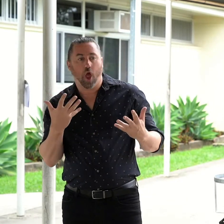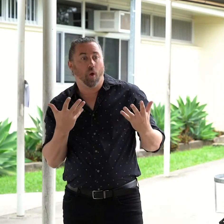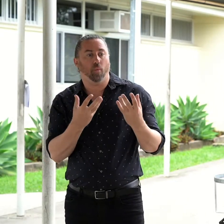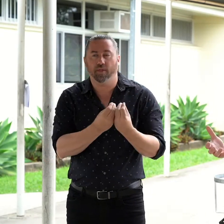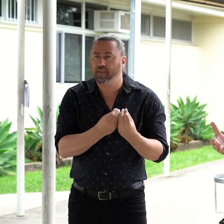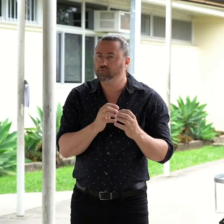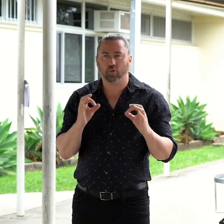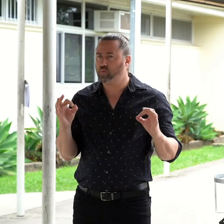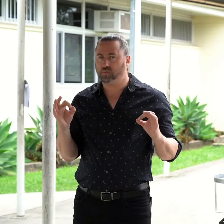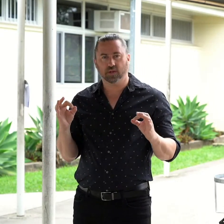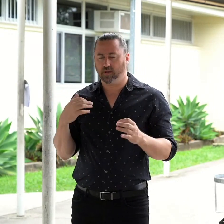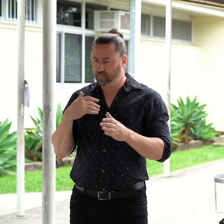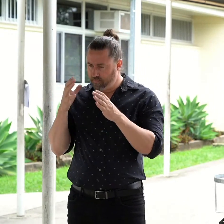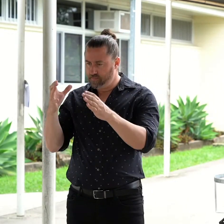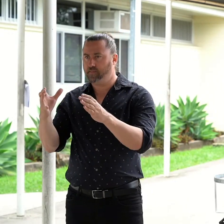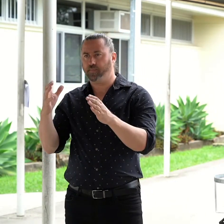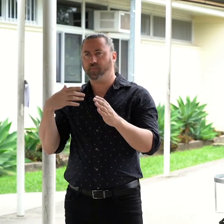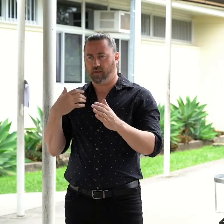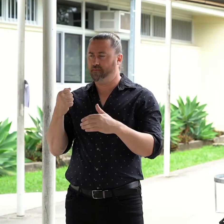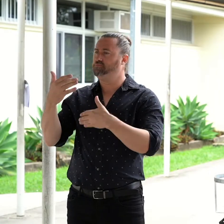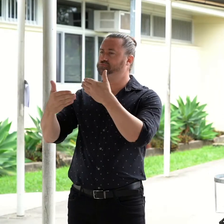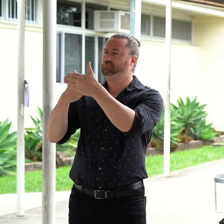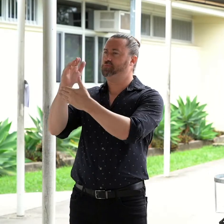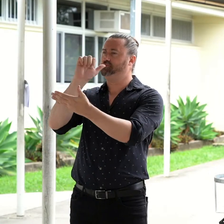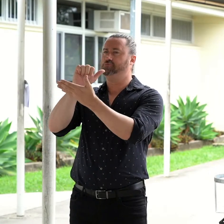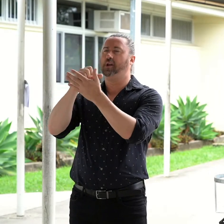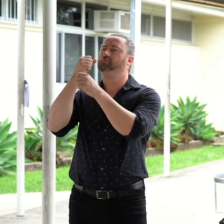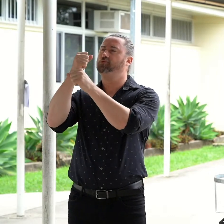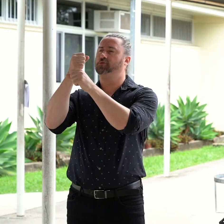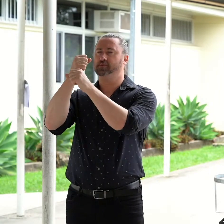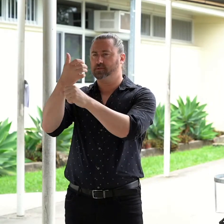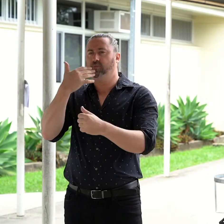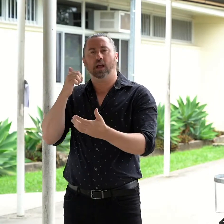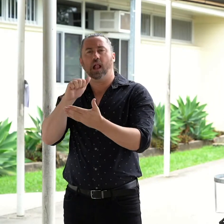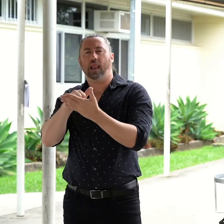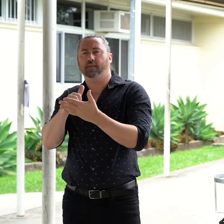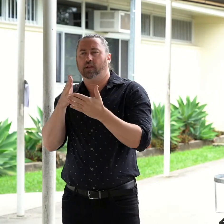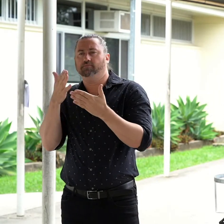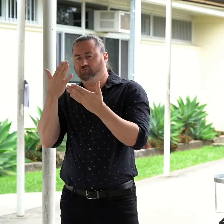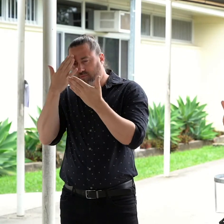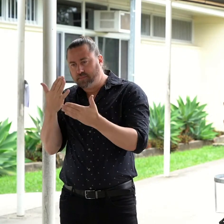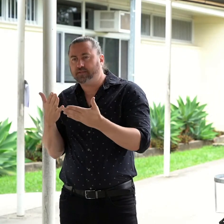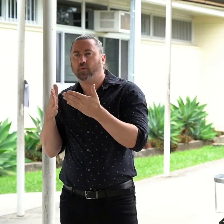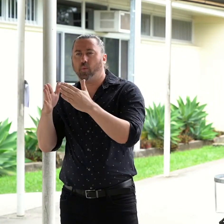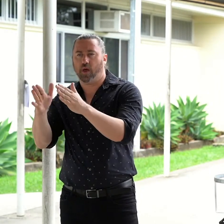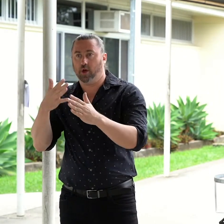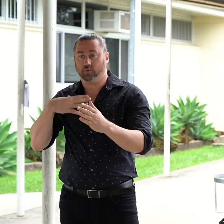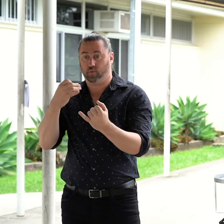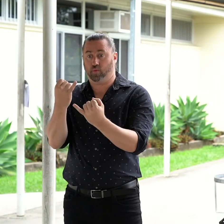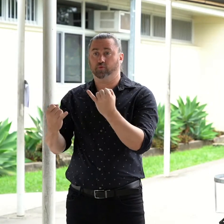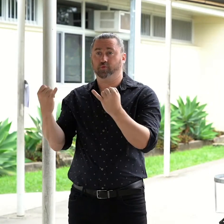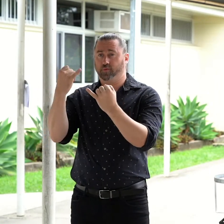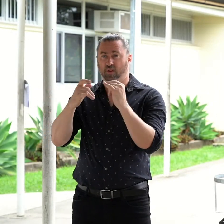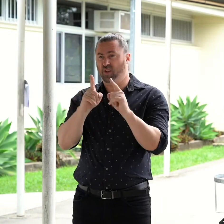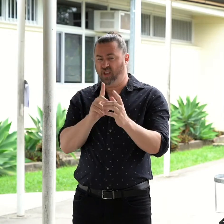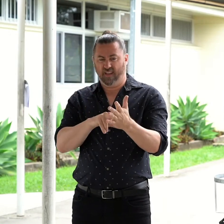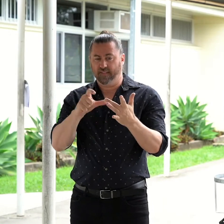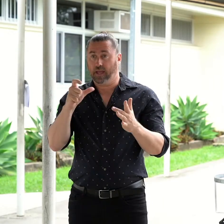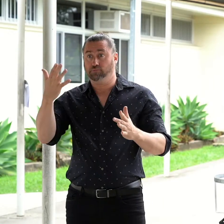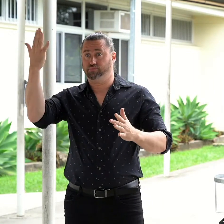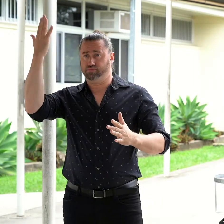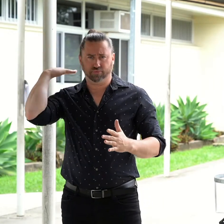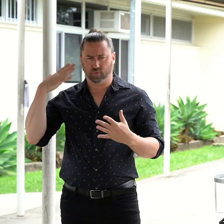use what you want to do for a lawful purpose for, you know, something which could quite seriously escalate into something which is